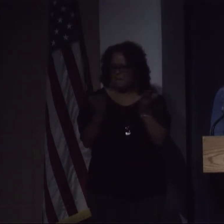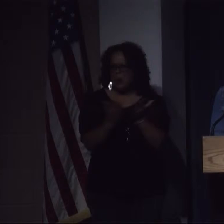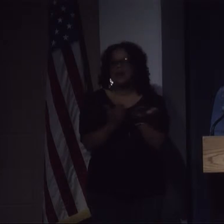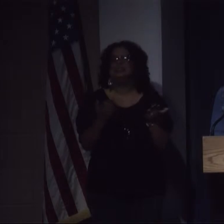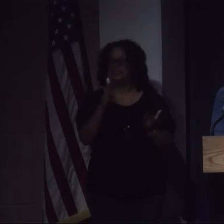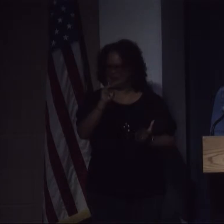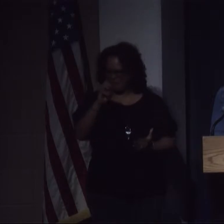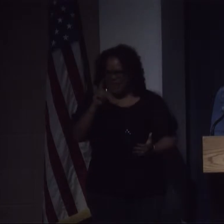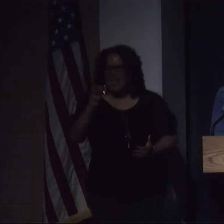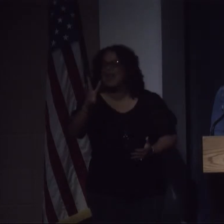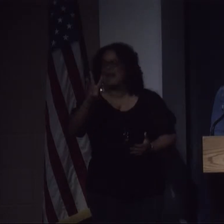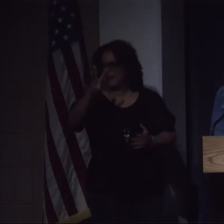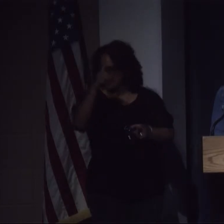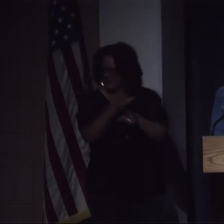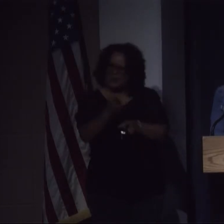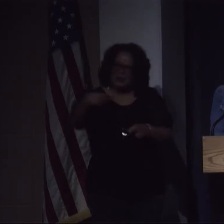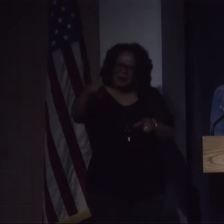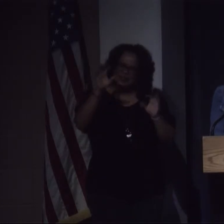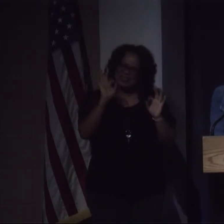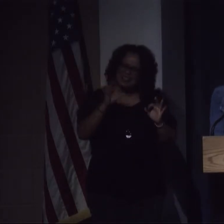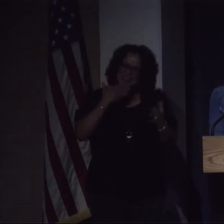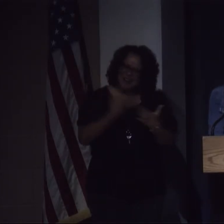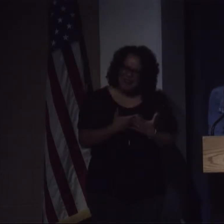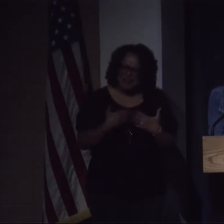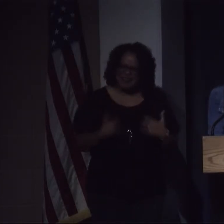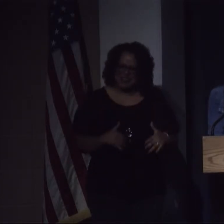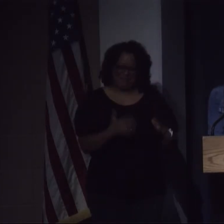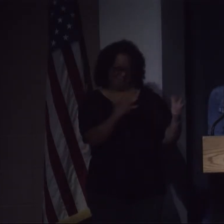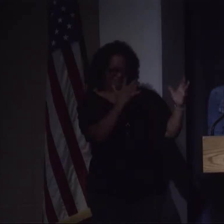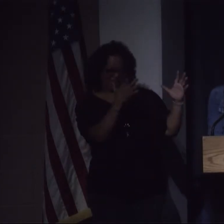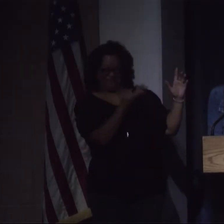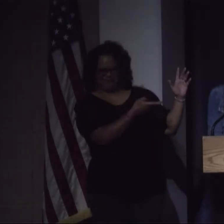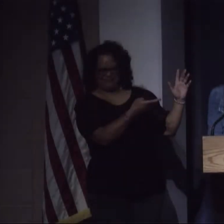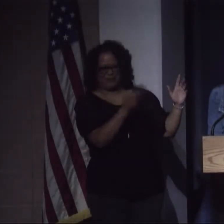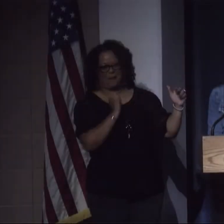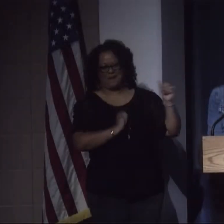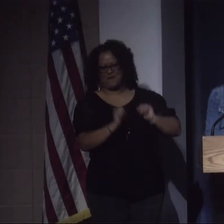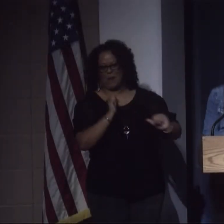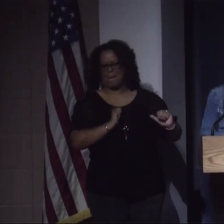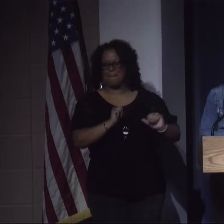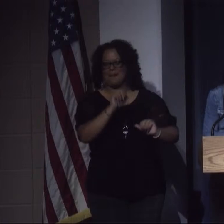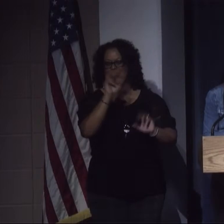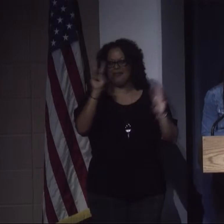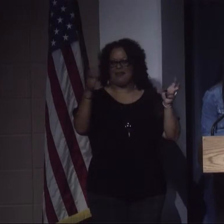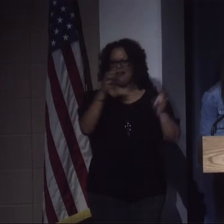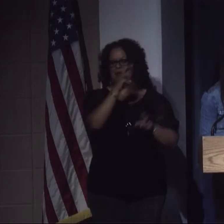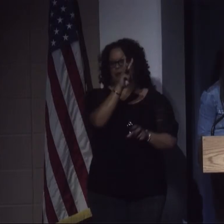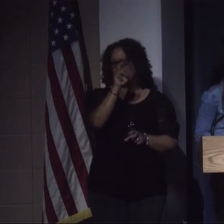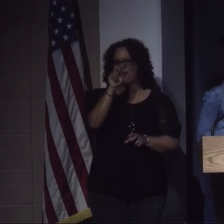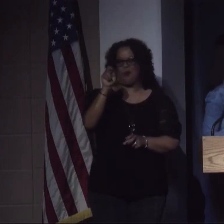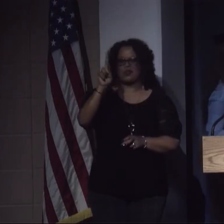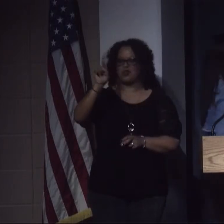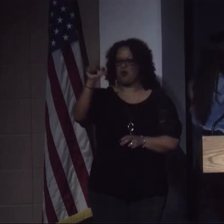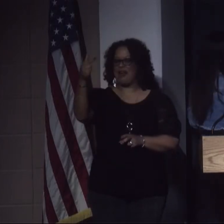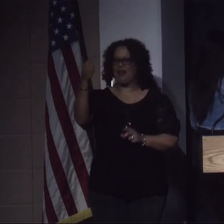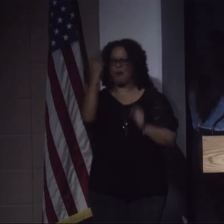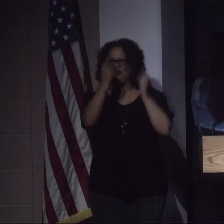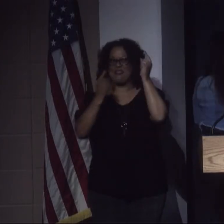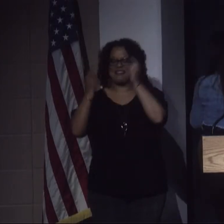Meadow, yes, you guys are good. All right, let's give it up for them. They're going to be performing Wondering from Disney's High School Musical.